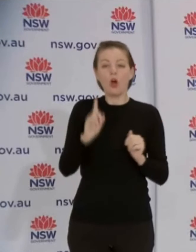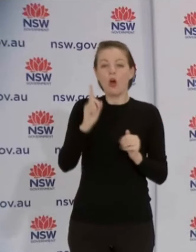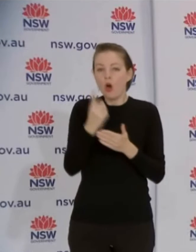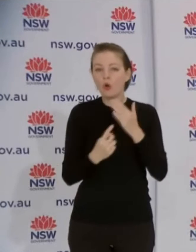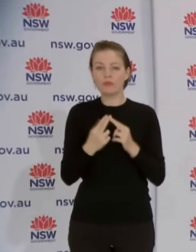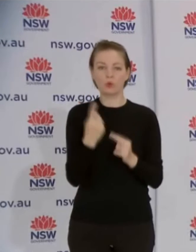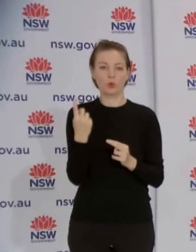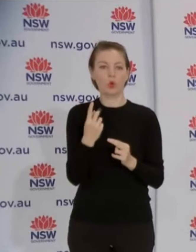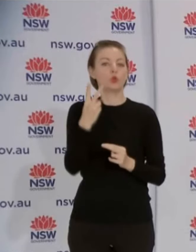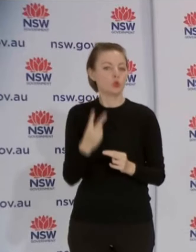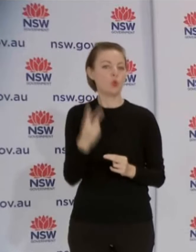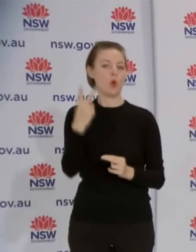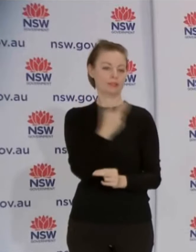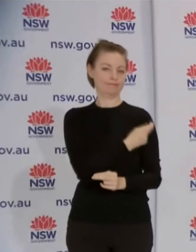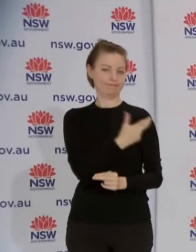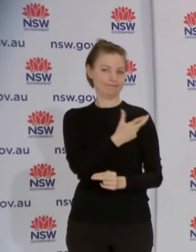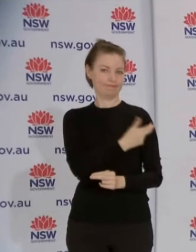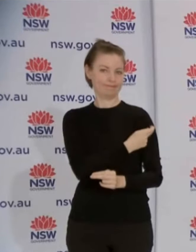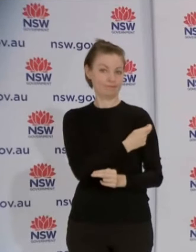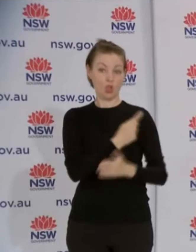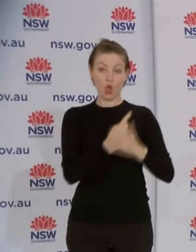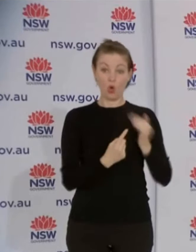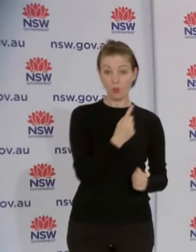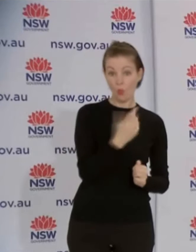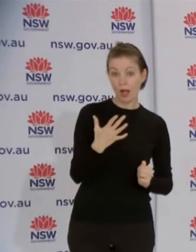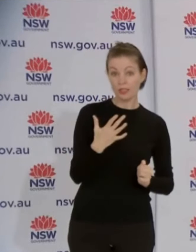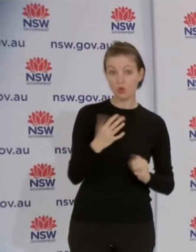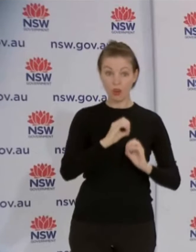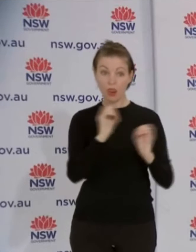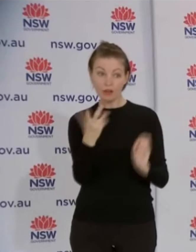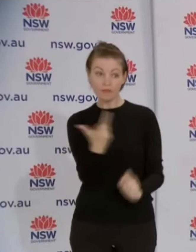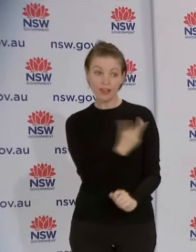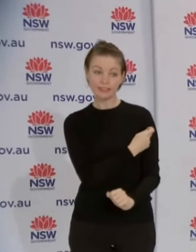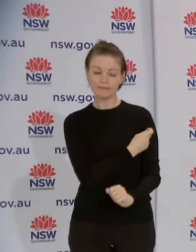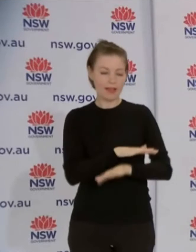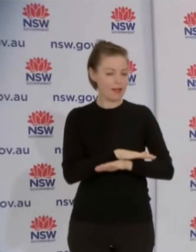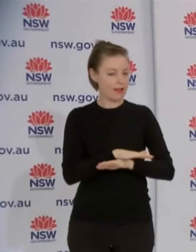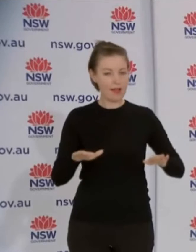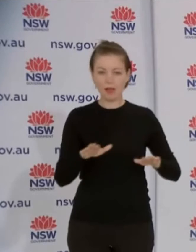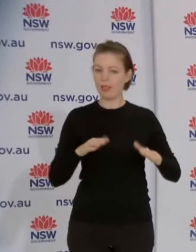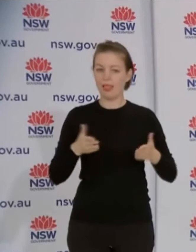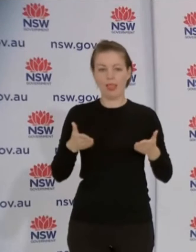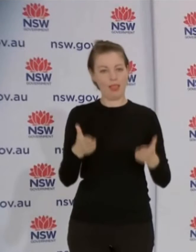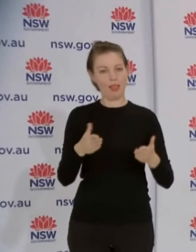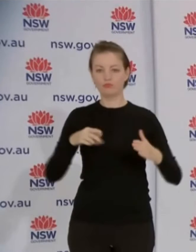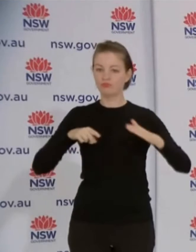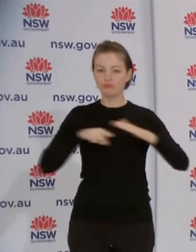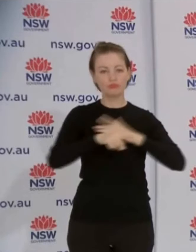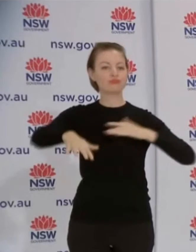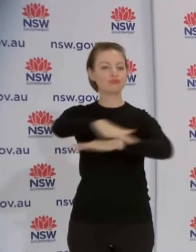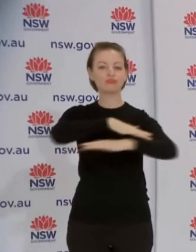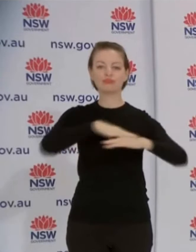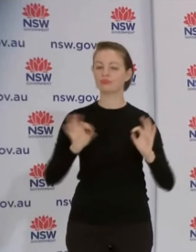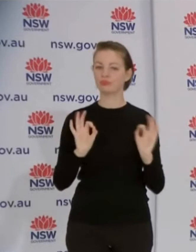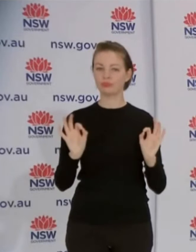now. Make sure you've got those protections in place. And we're giving people plenty of notice. We anticipate we'll hit that rate around the